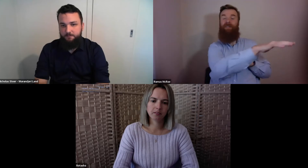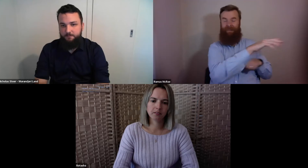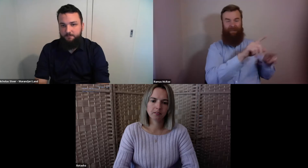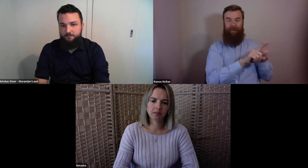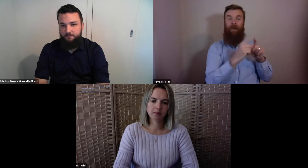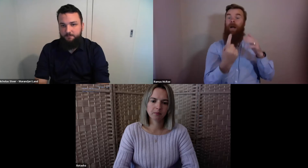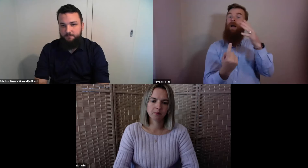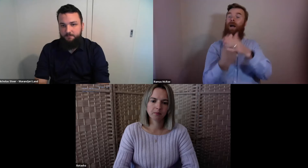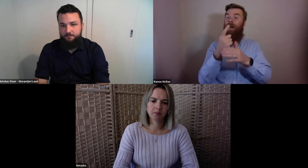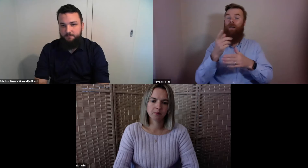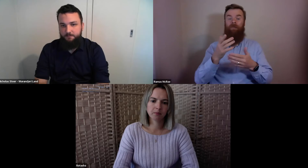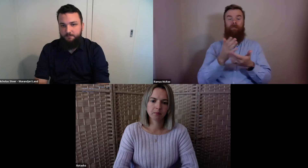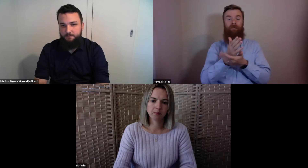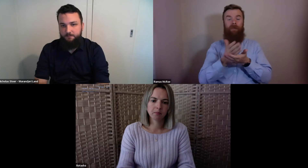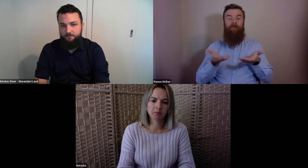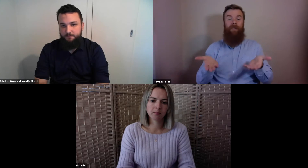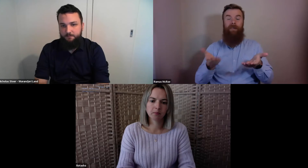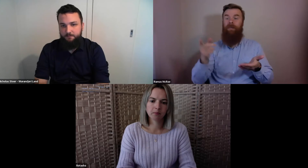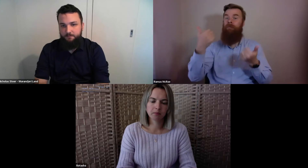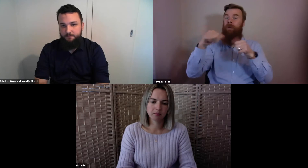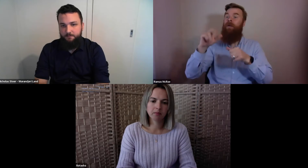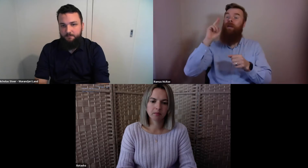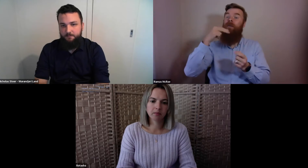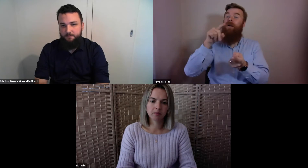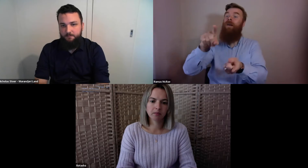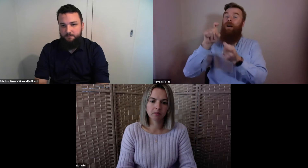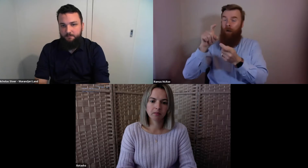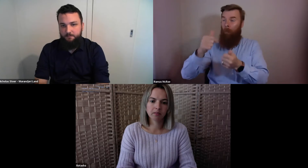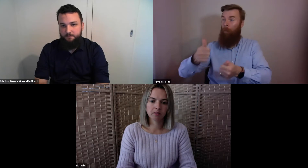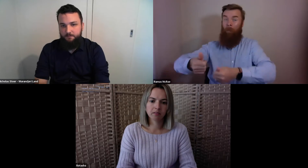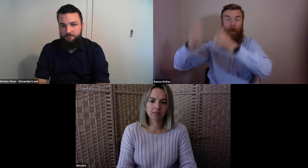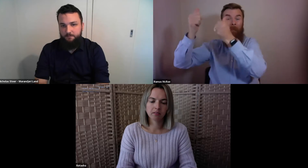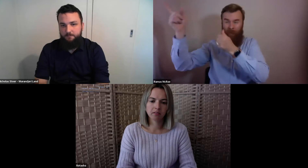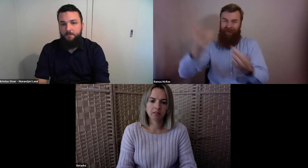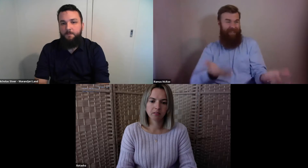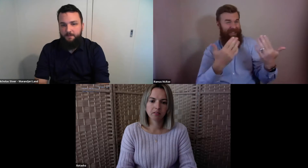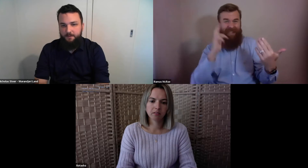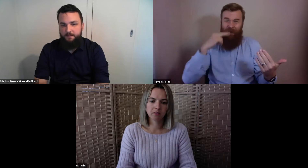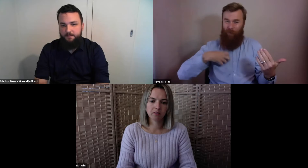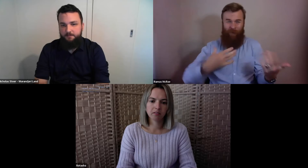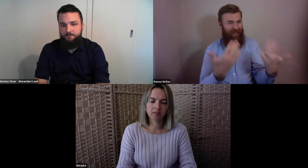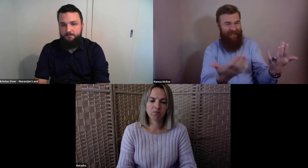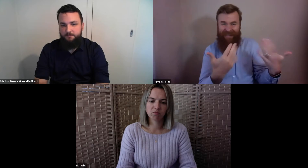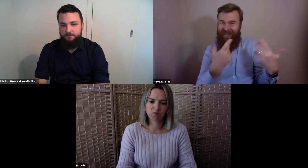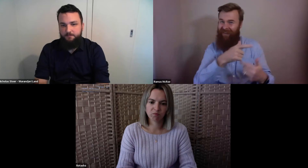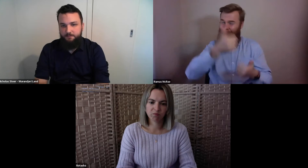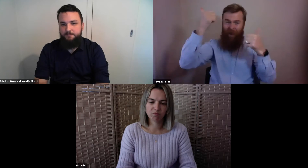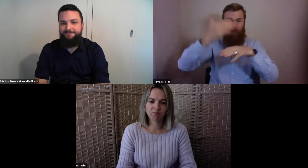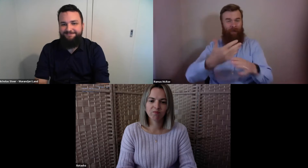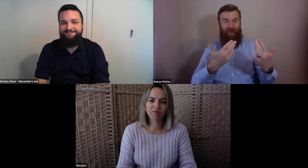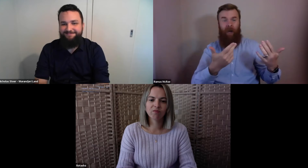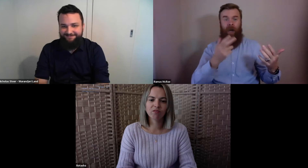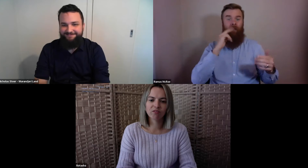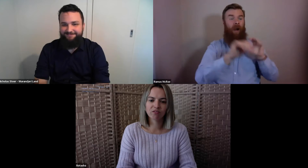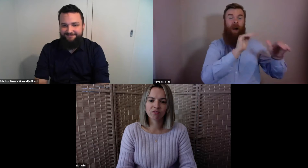As I said before, I've worked in a lot of different businesses in diverse roles. And often they will, if